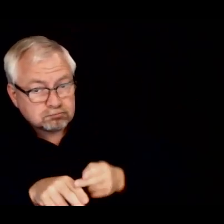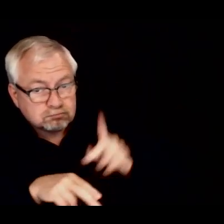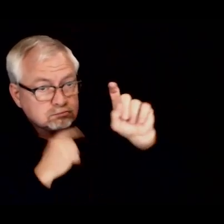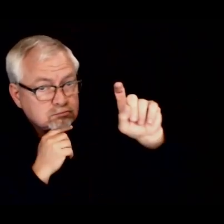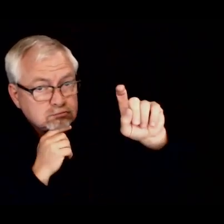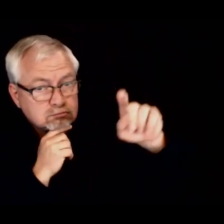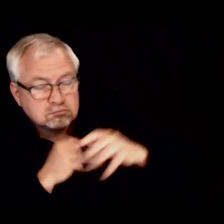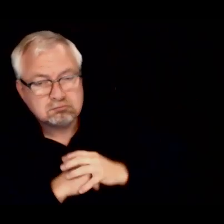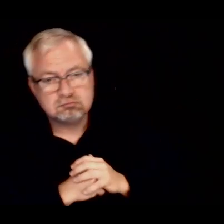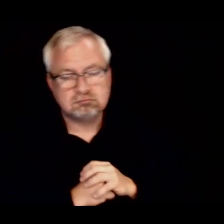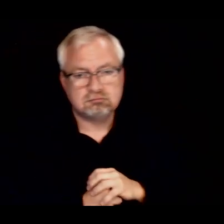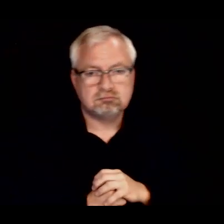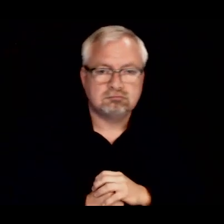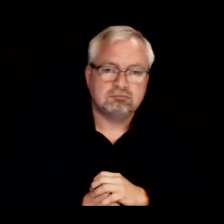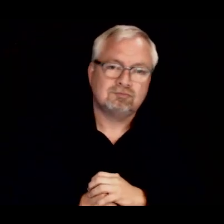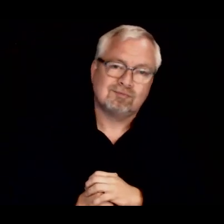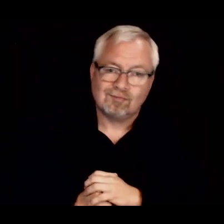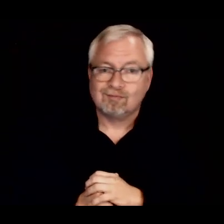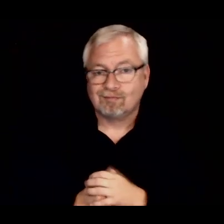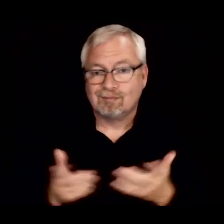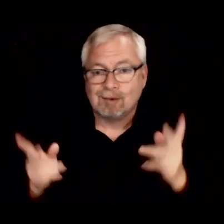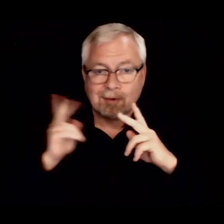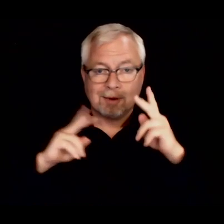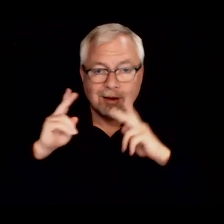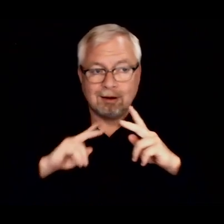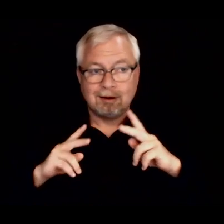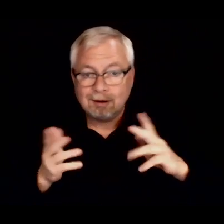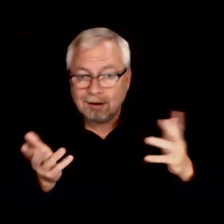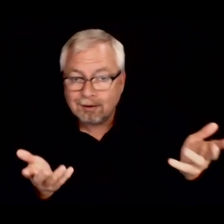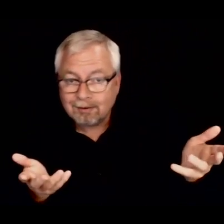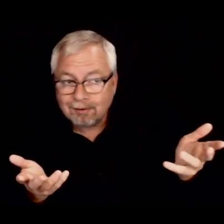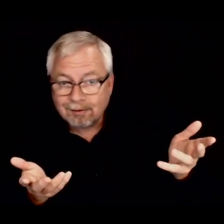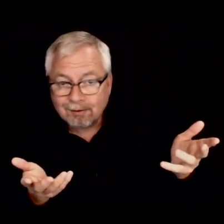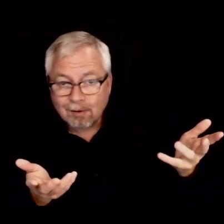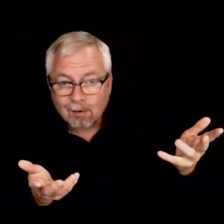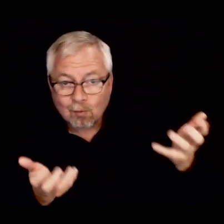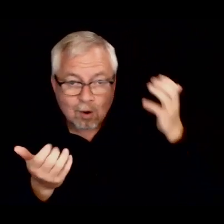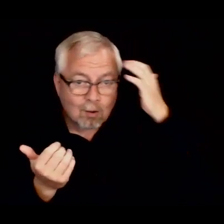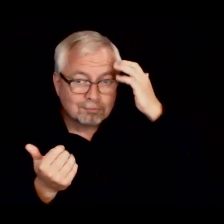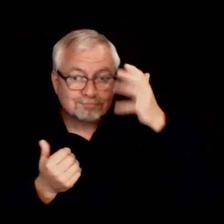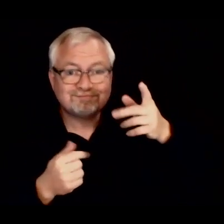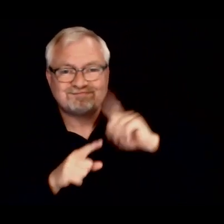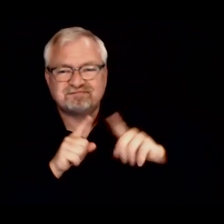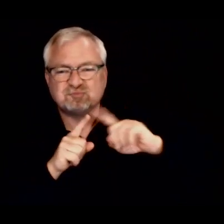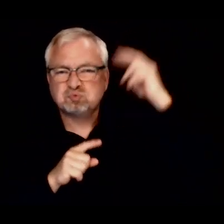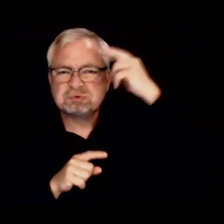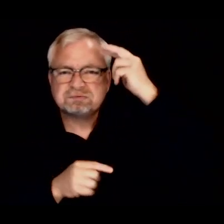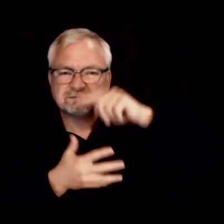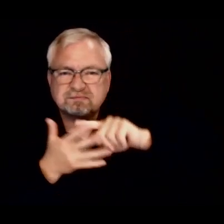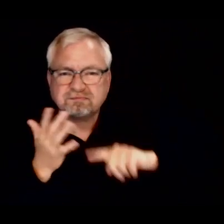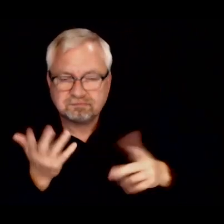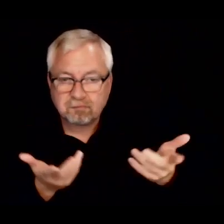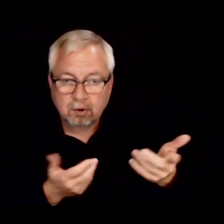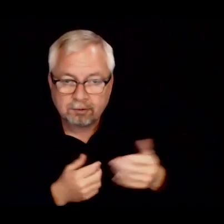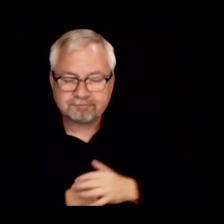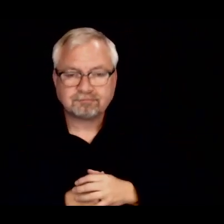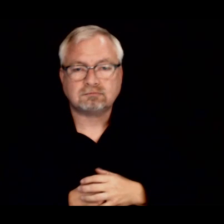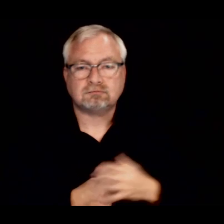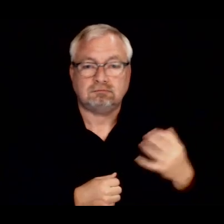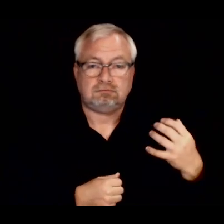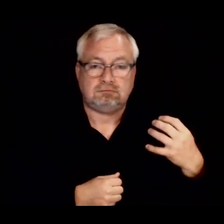other, many other types of. Thank you for the question. I'll just see if it sounds like